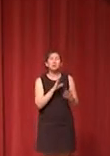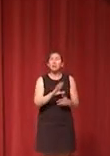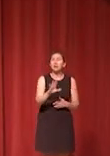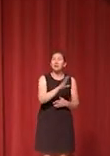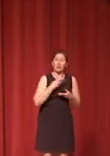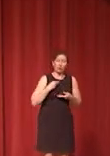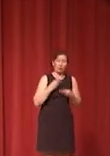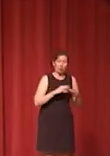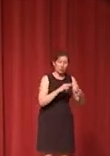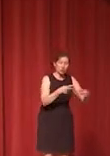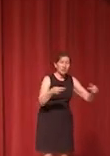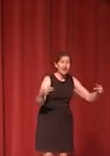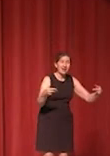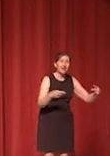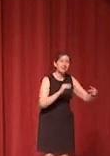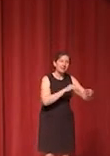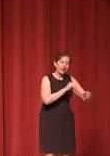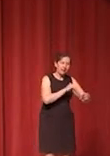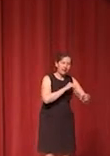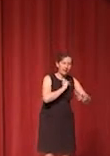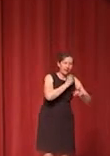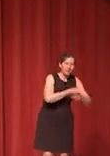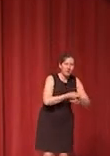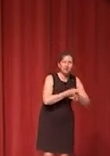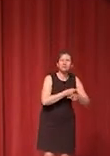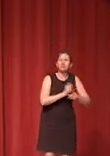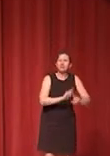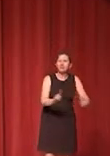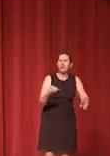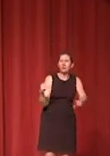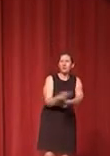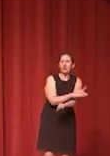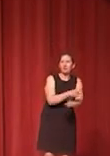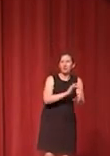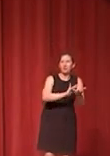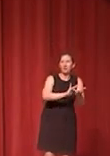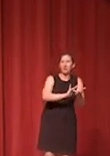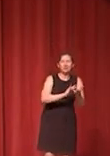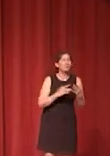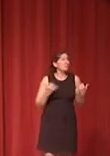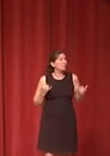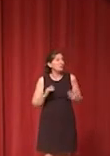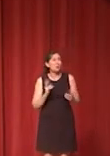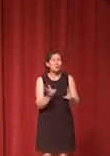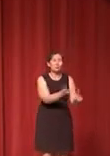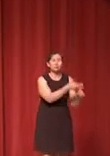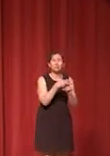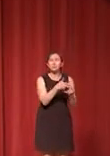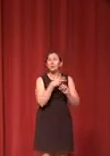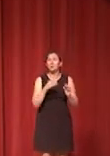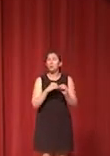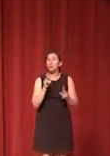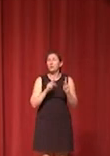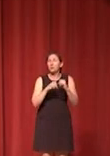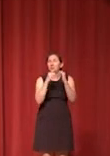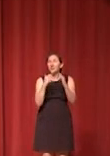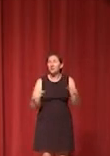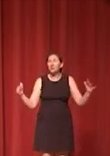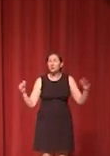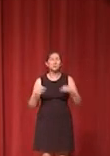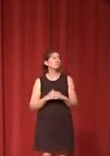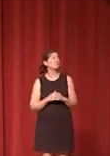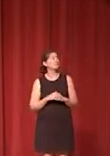all people? And that's why our studies are trying to enroll people from more diverse backgrounds. We also don't know, what about persons with